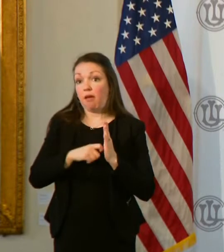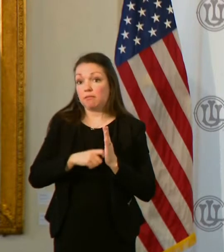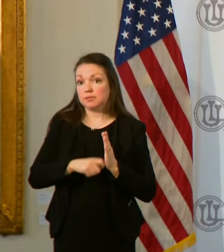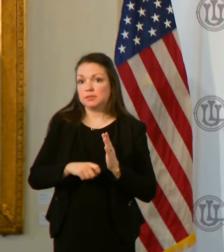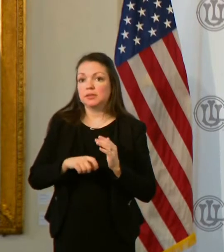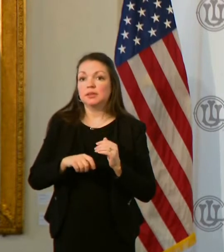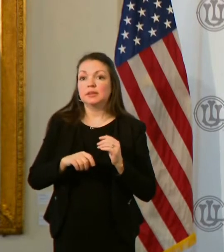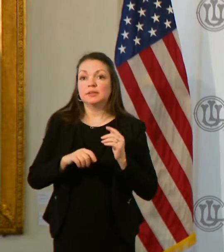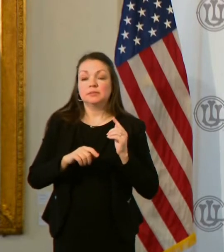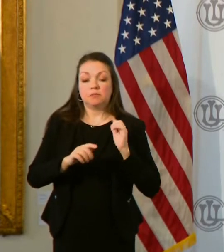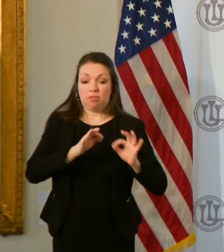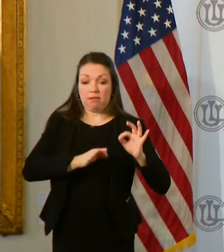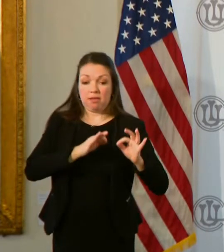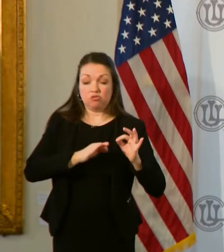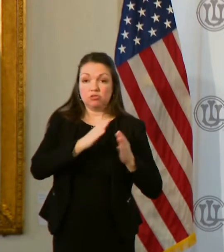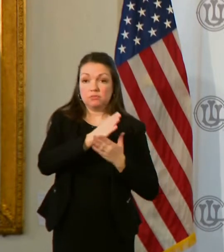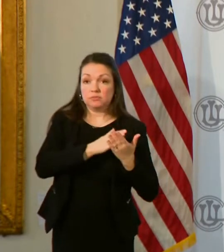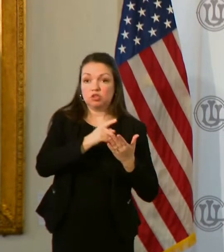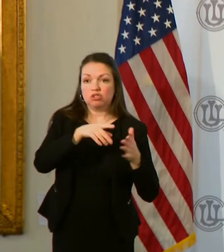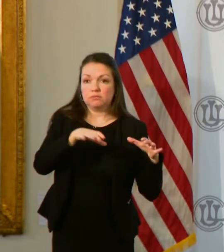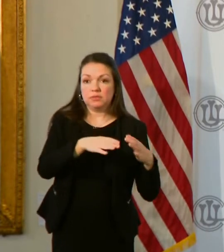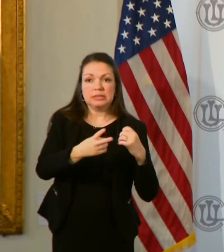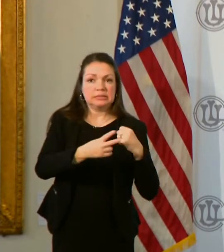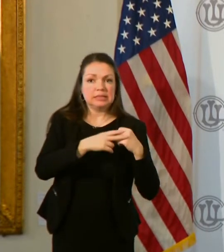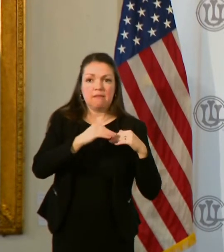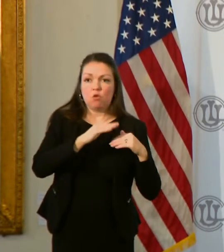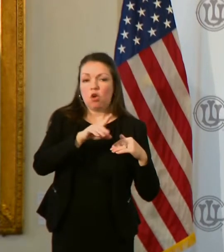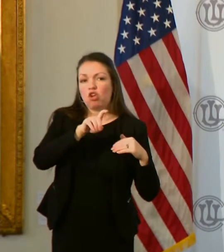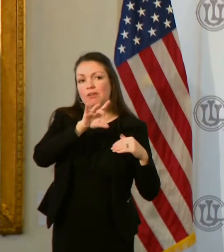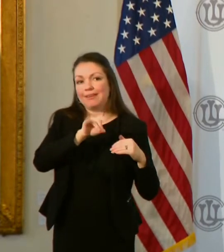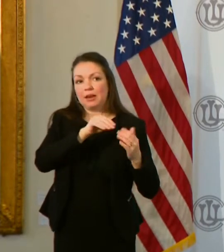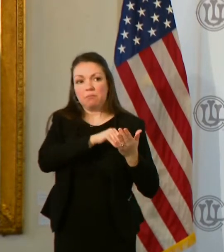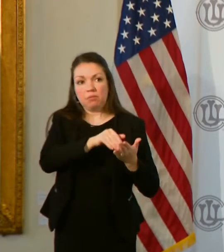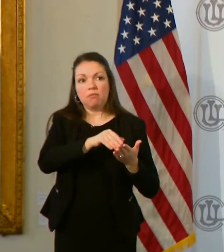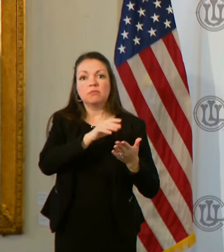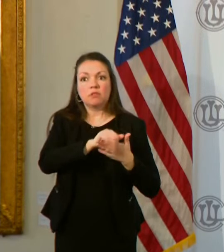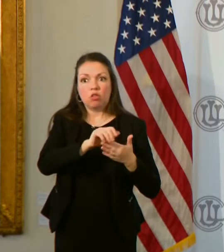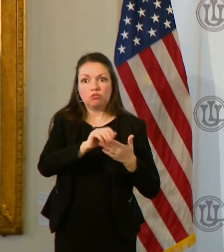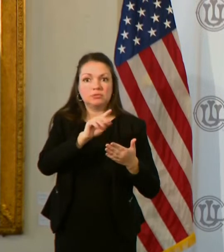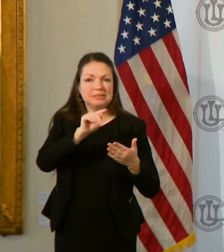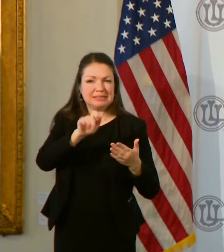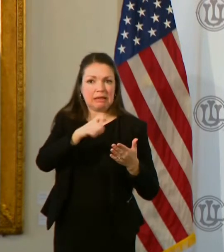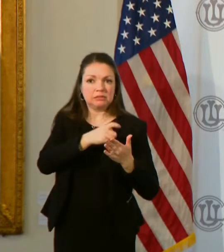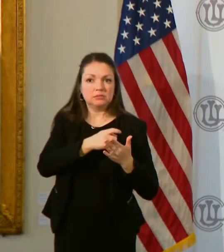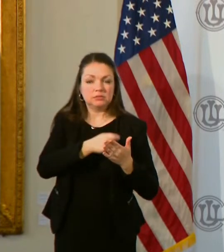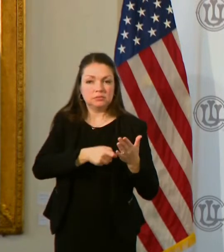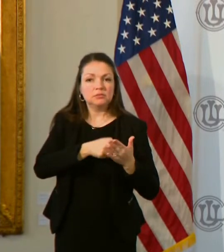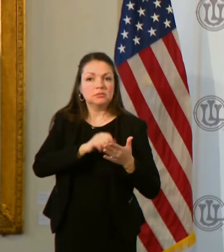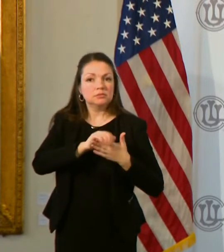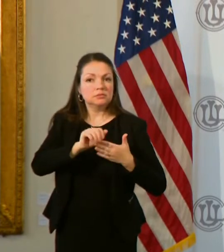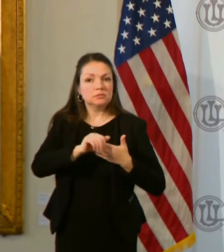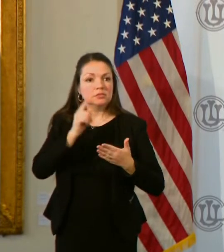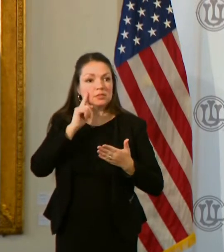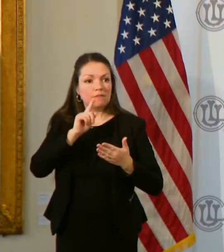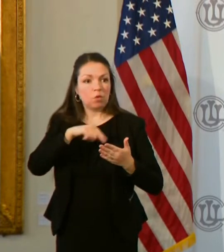nearly $180 million in tax dollars for the various taxing districts in Cook County